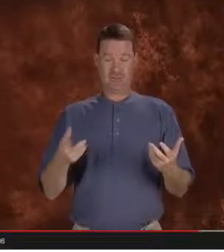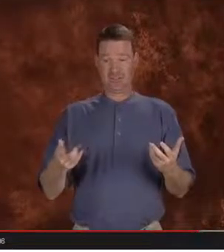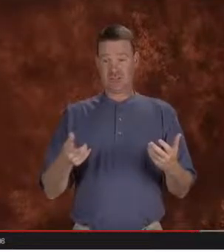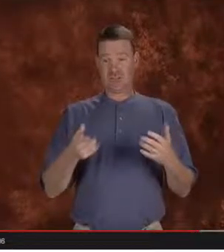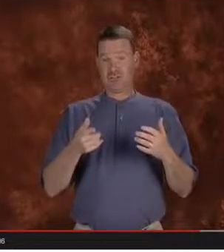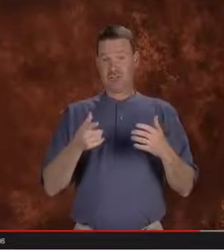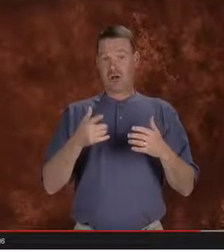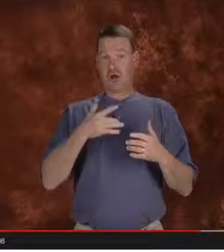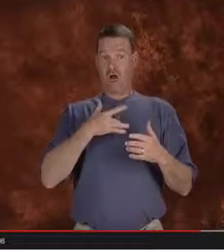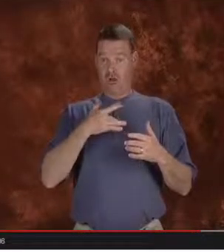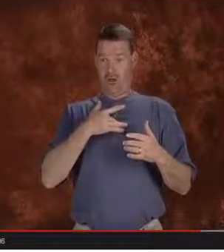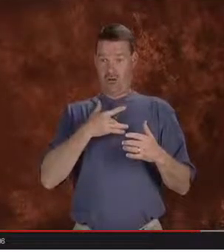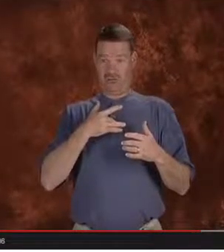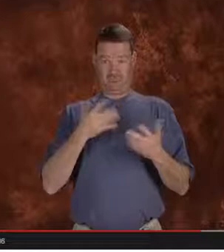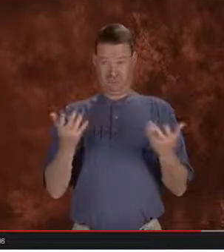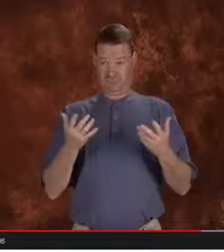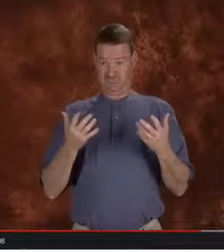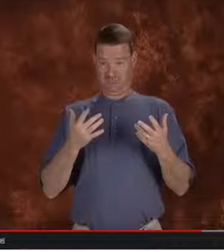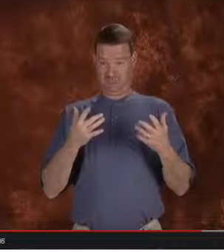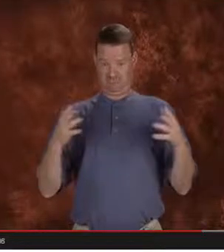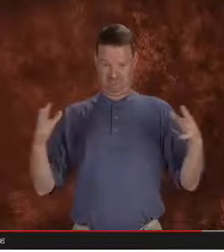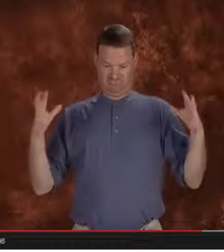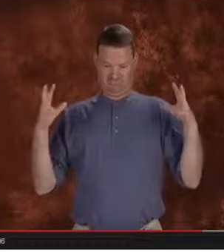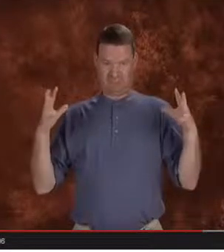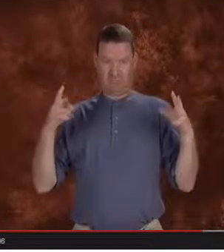tons. It's really, really heavy.